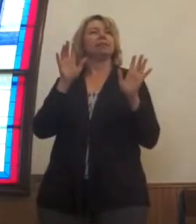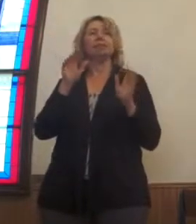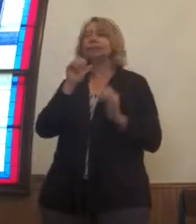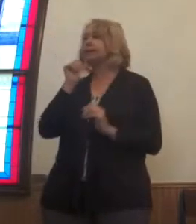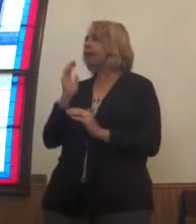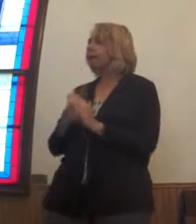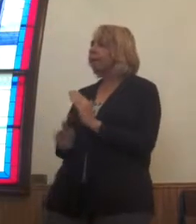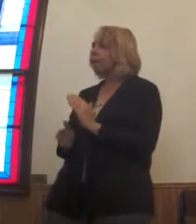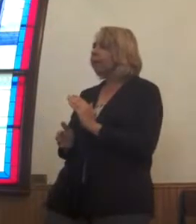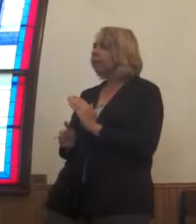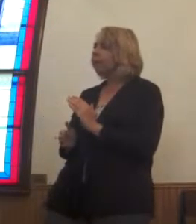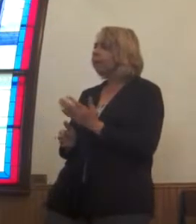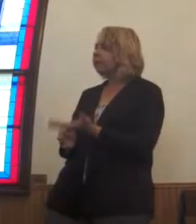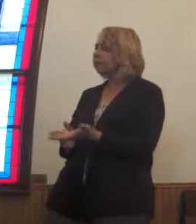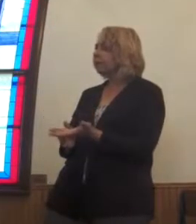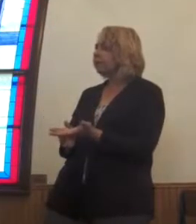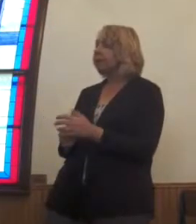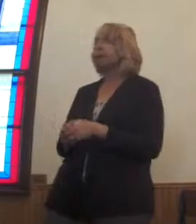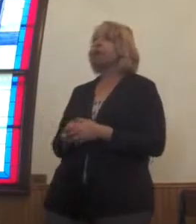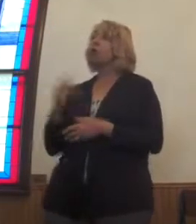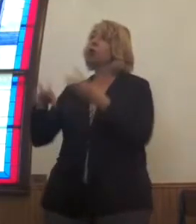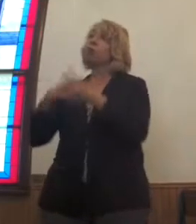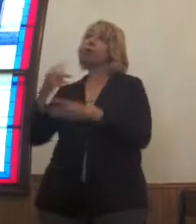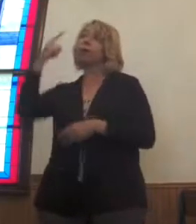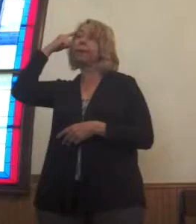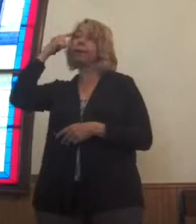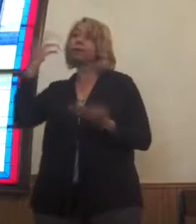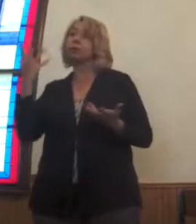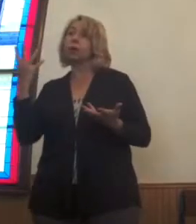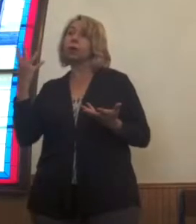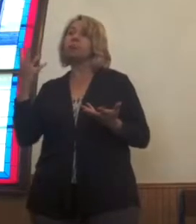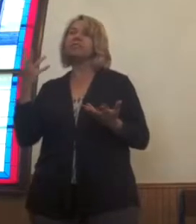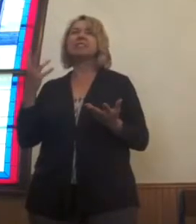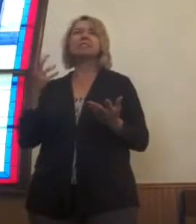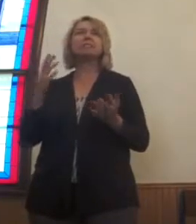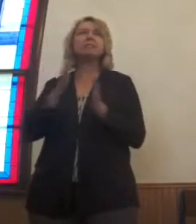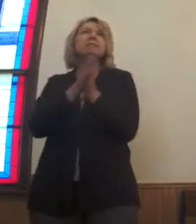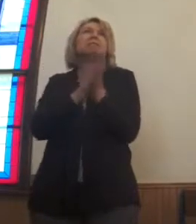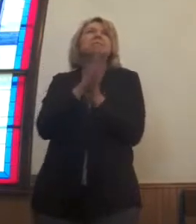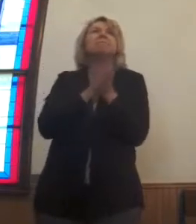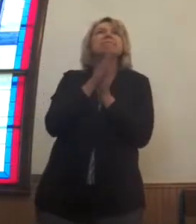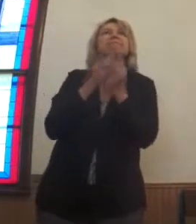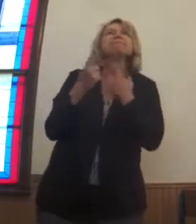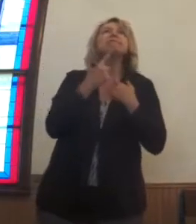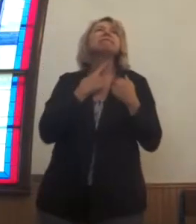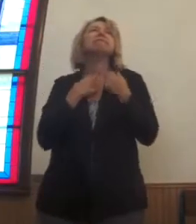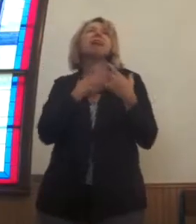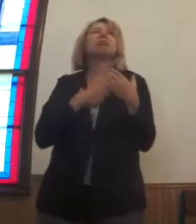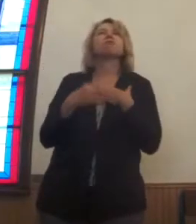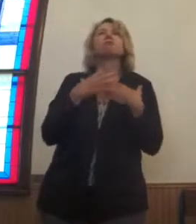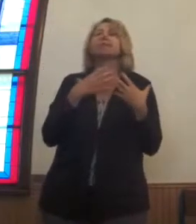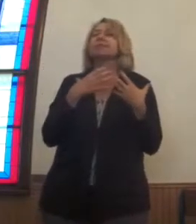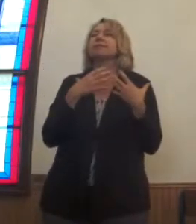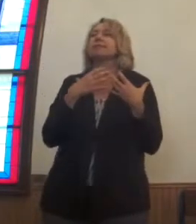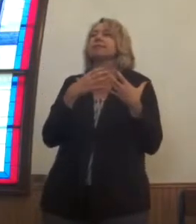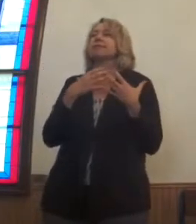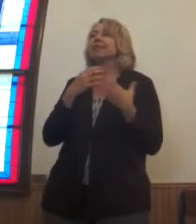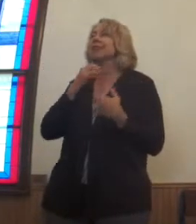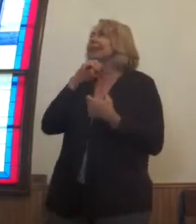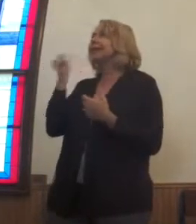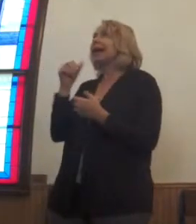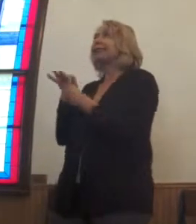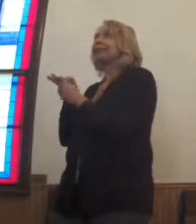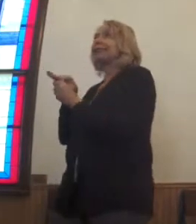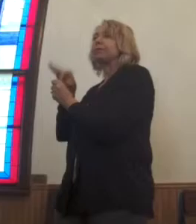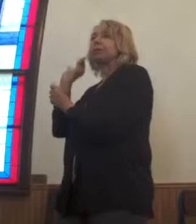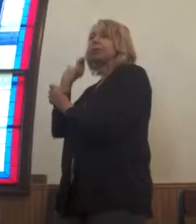Mm. Mm-hmm. Blessed are those with beast-like appetites, not spiritual